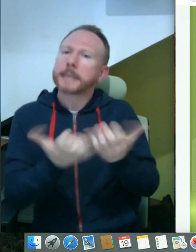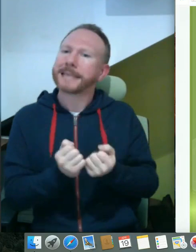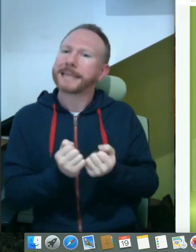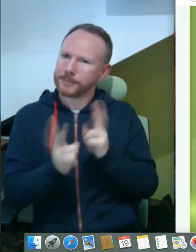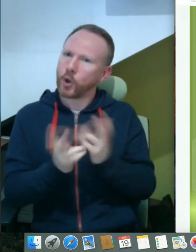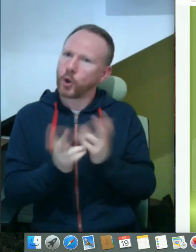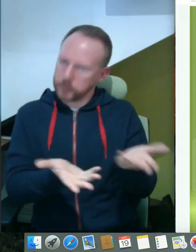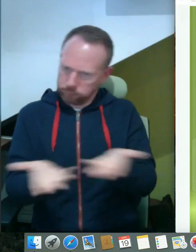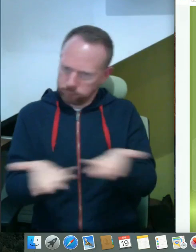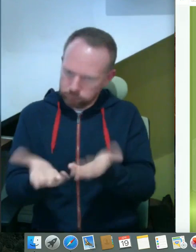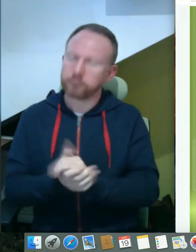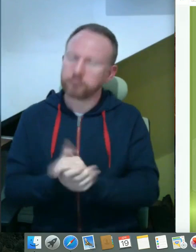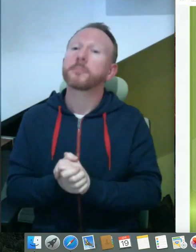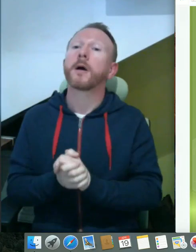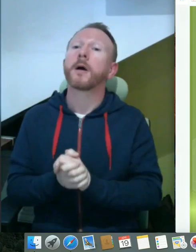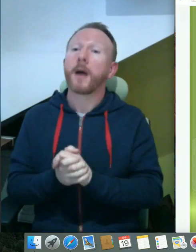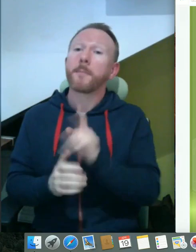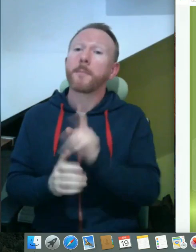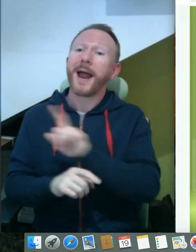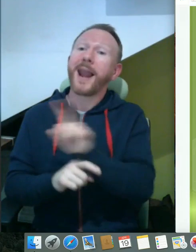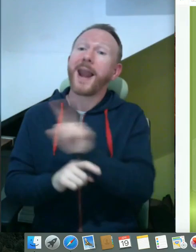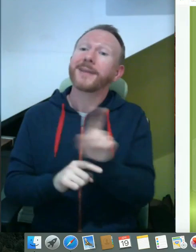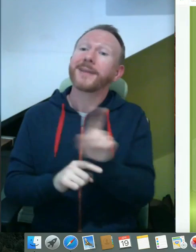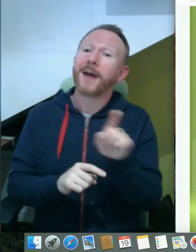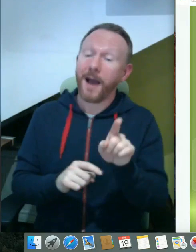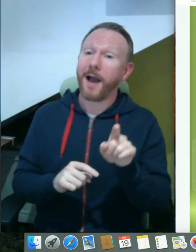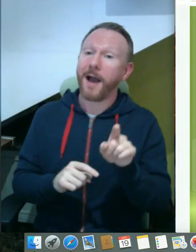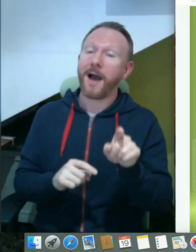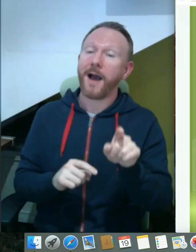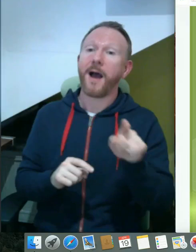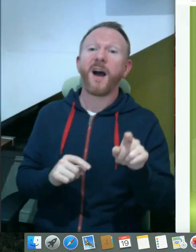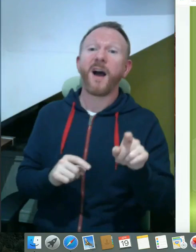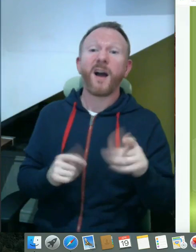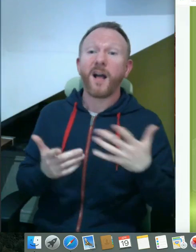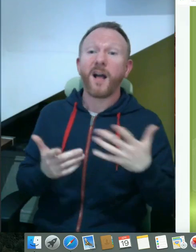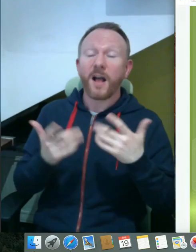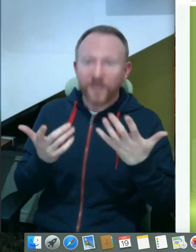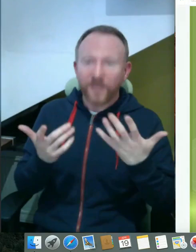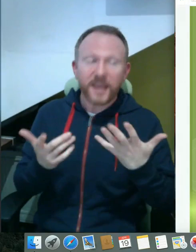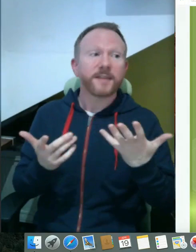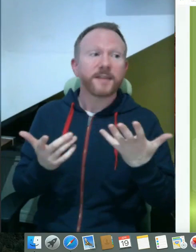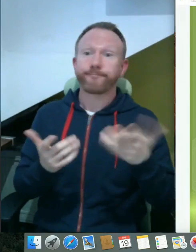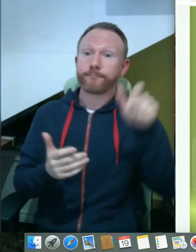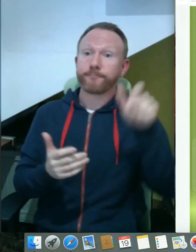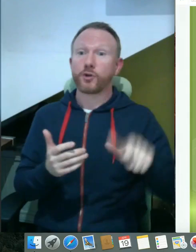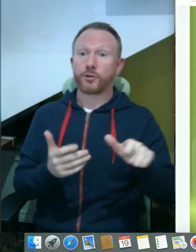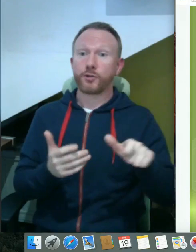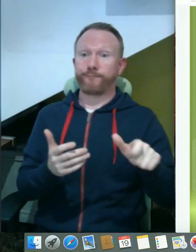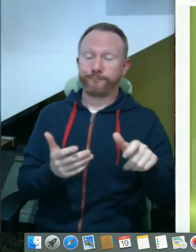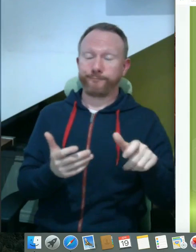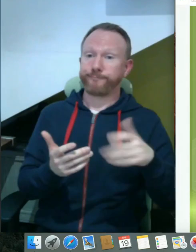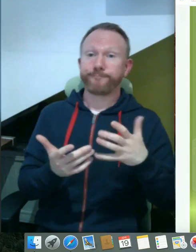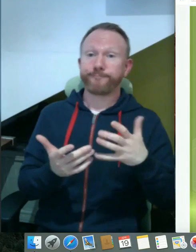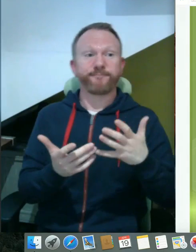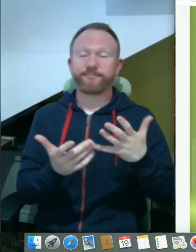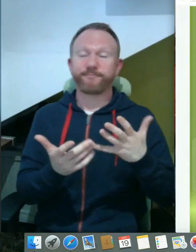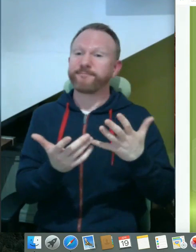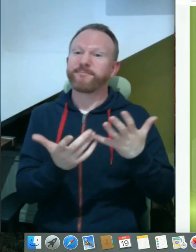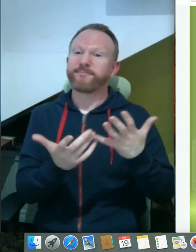appealed, and the primary reason for the appeal was the lack